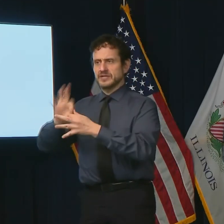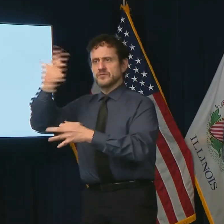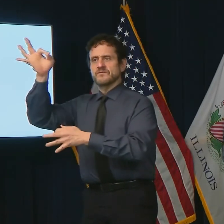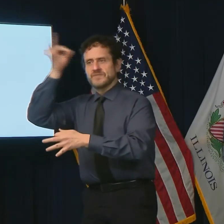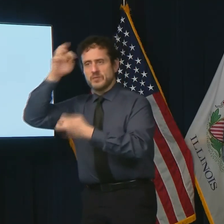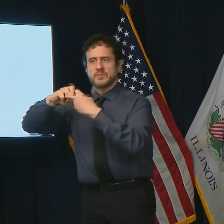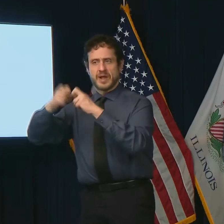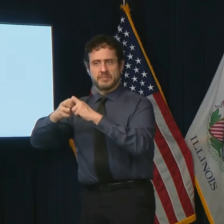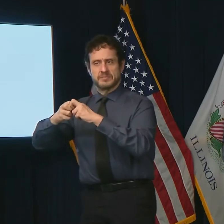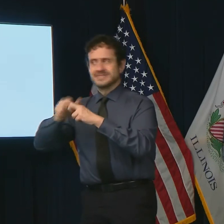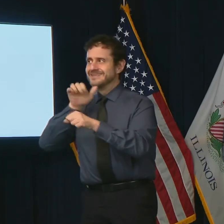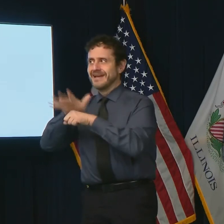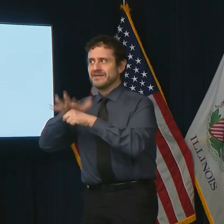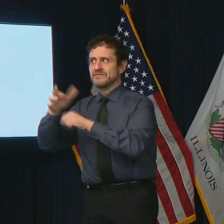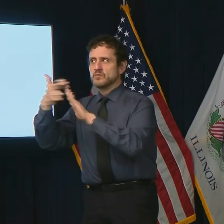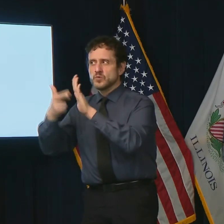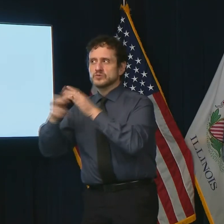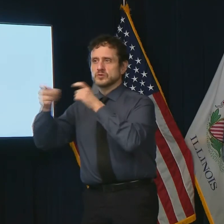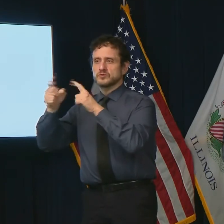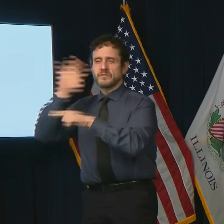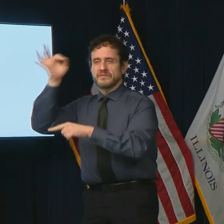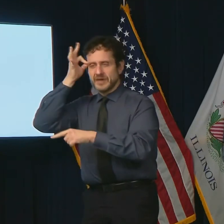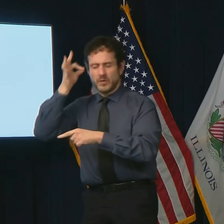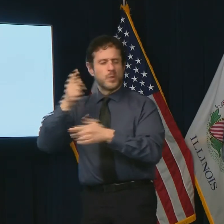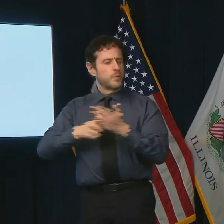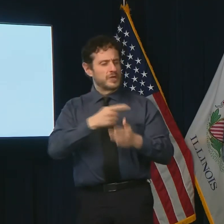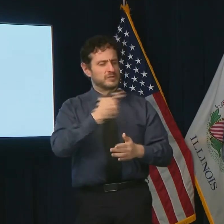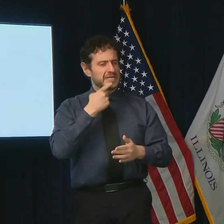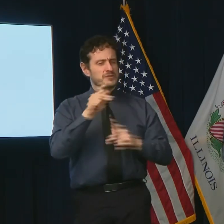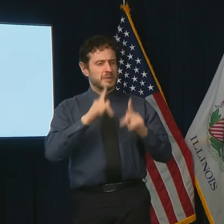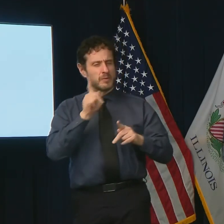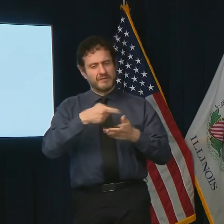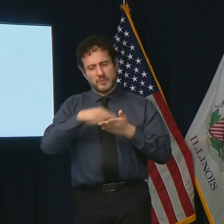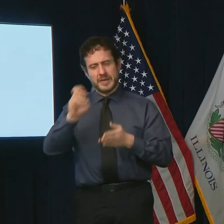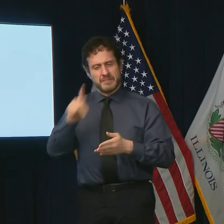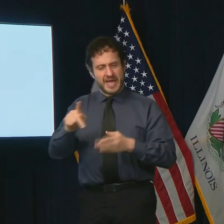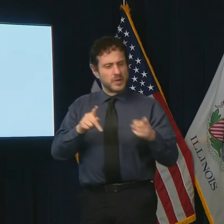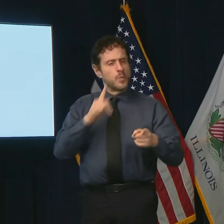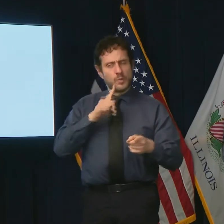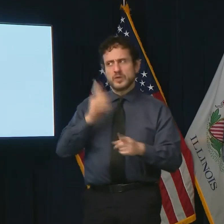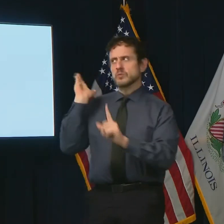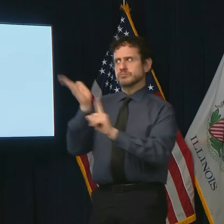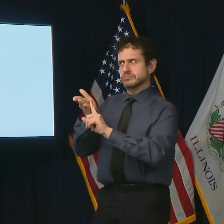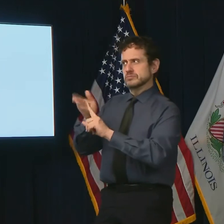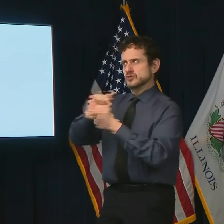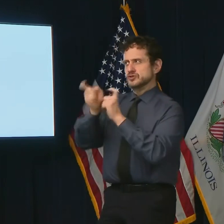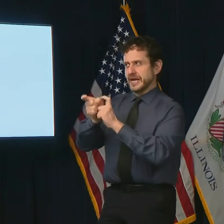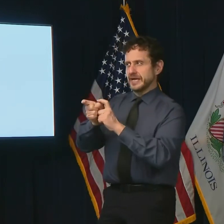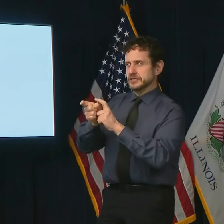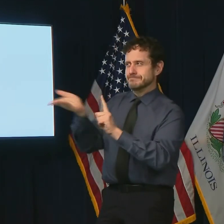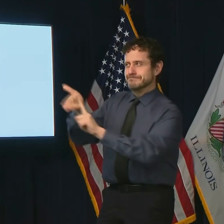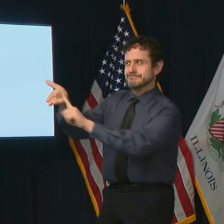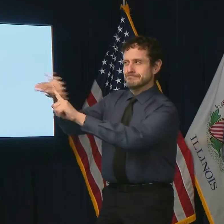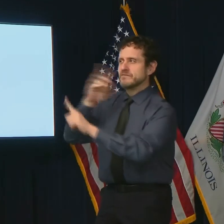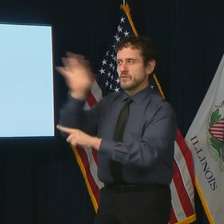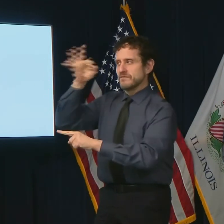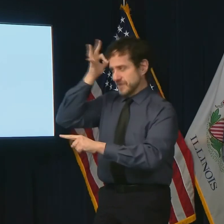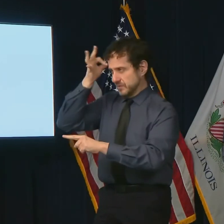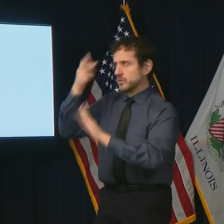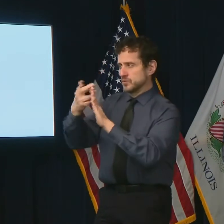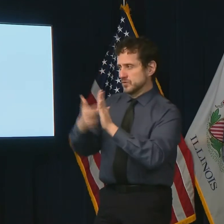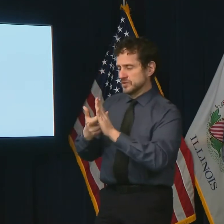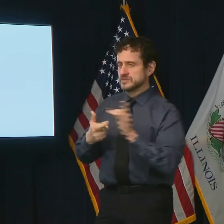guidance. What does Governor Pritzker say to those who now have to pay the money back? Are you going to push for a change at the federal level? So just to